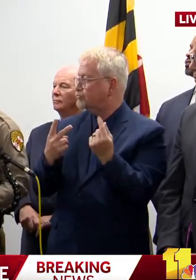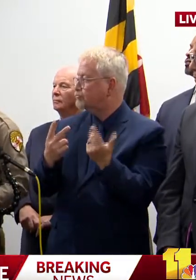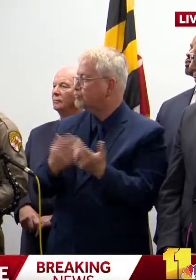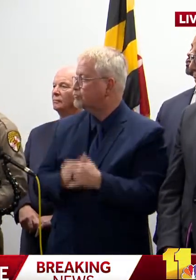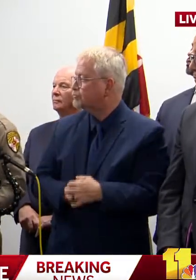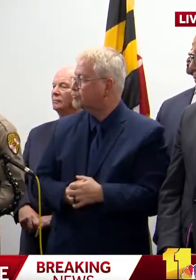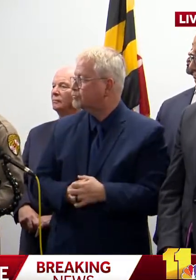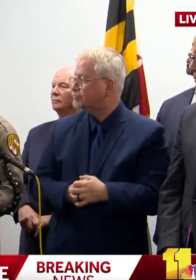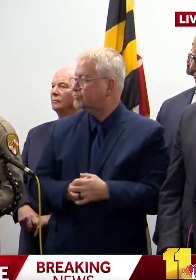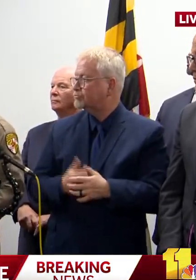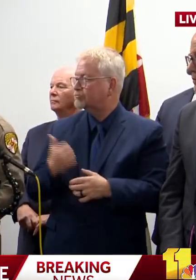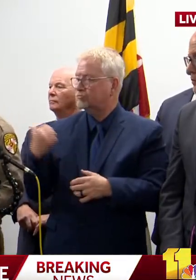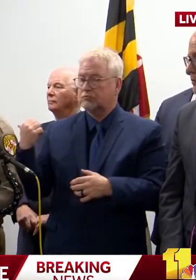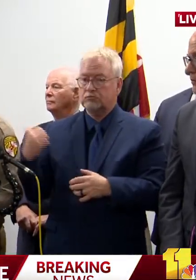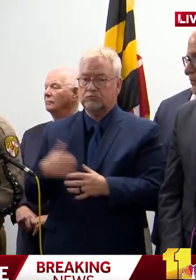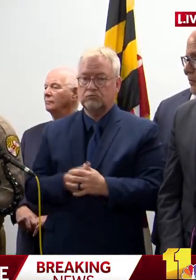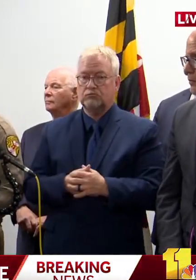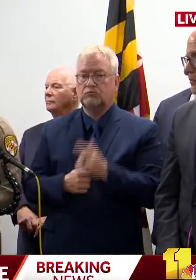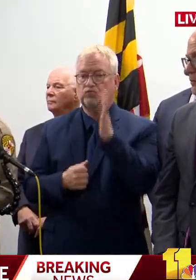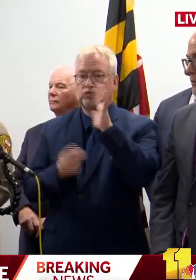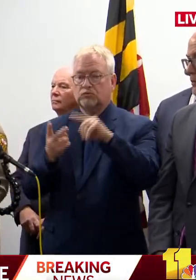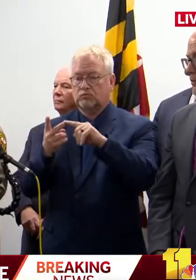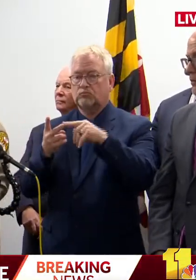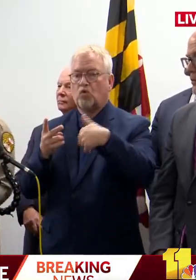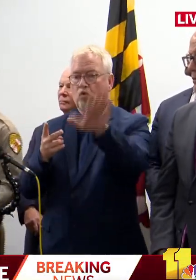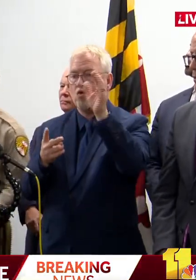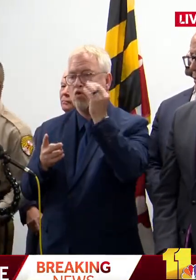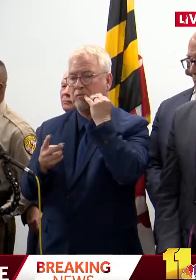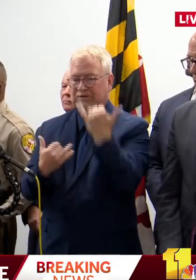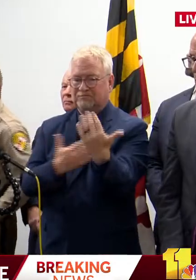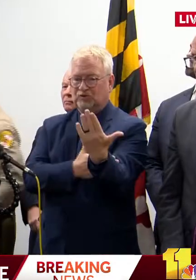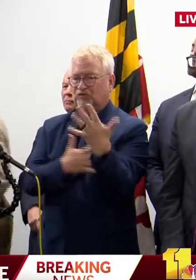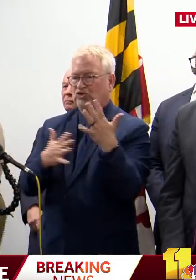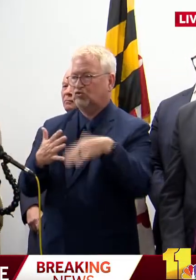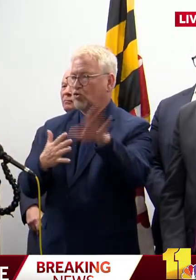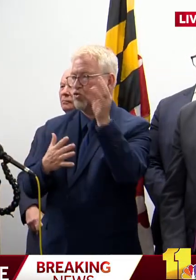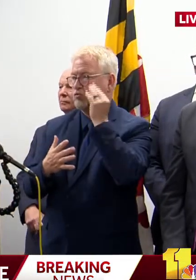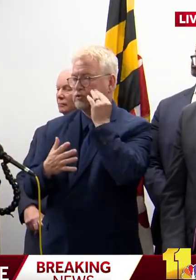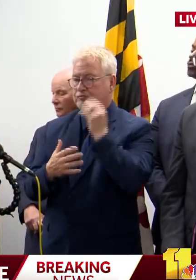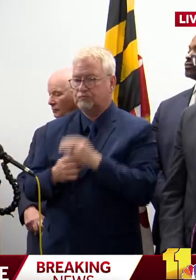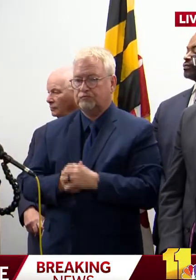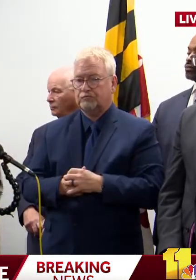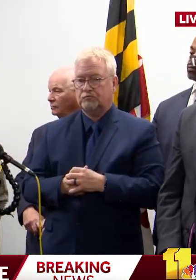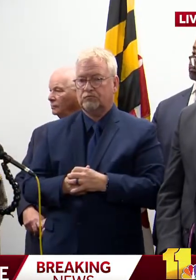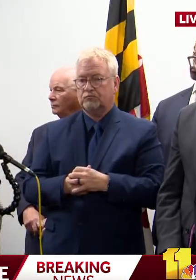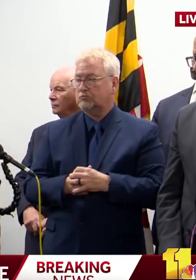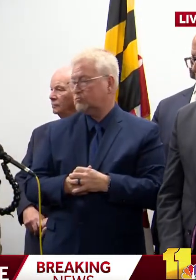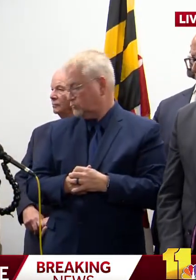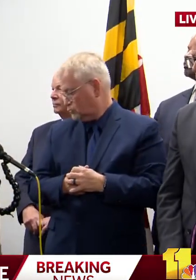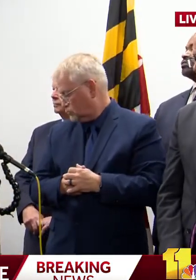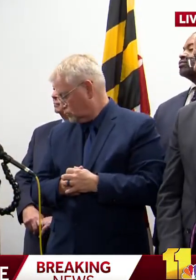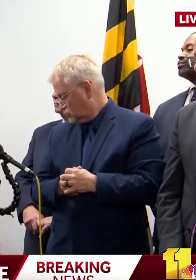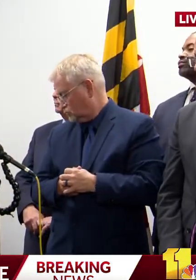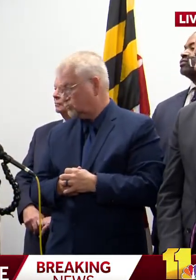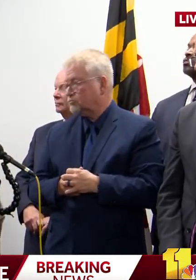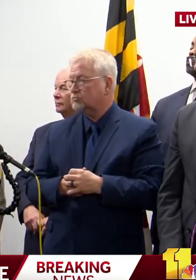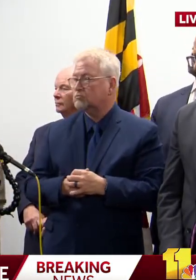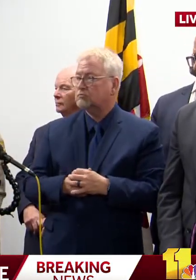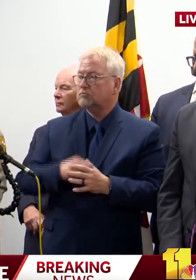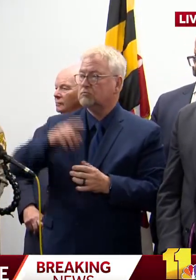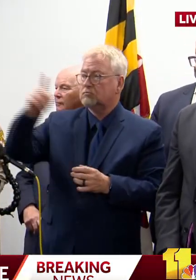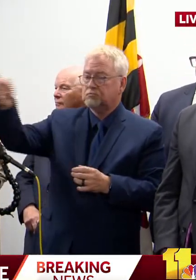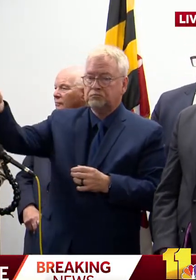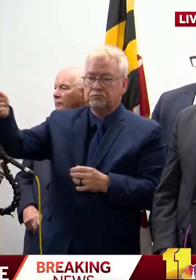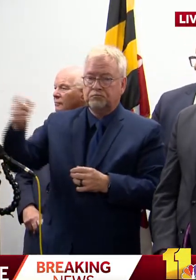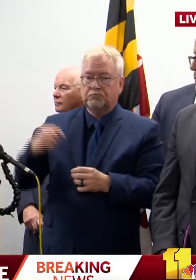The survivor who was hospitalized was released earlier today. All right, next question. Has that person been interviewed, and what kind of